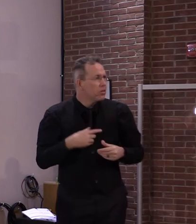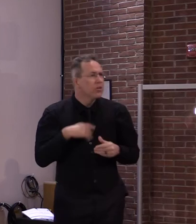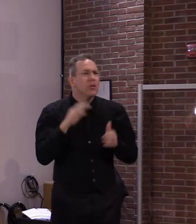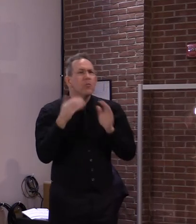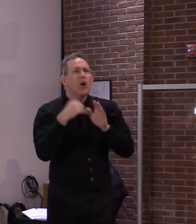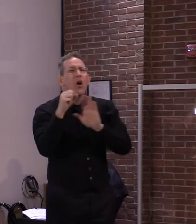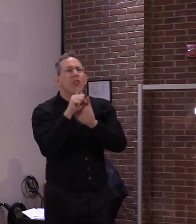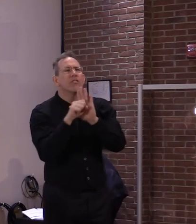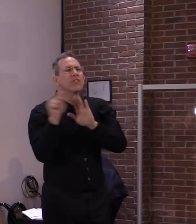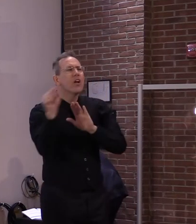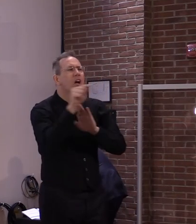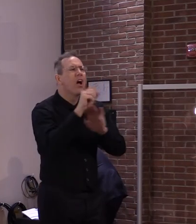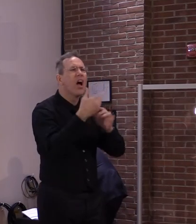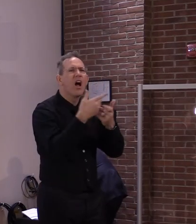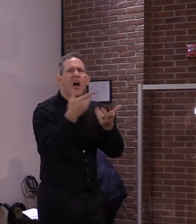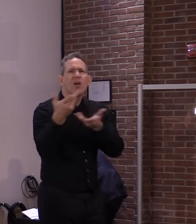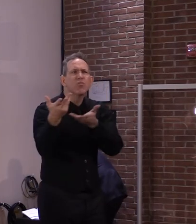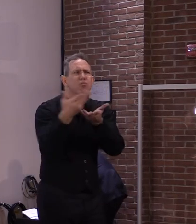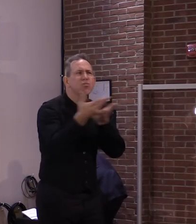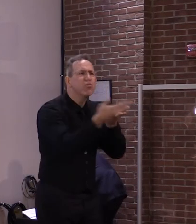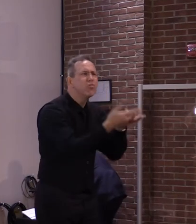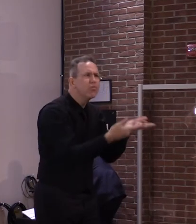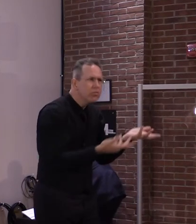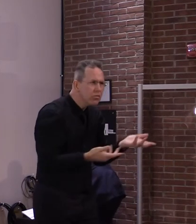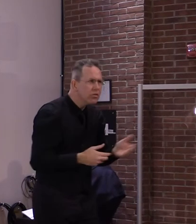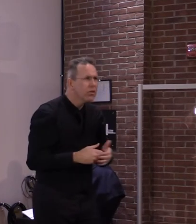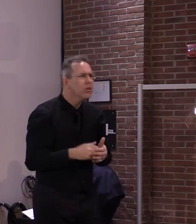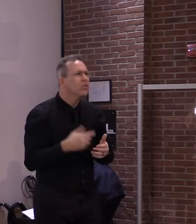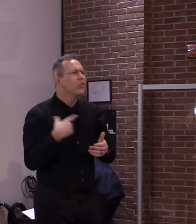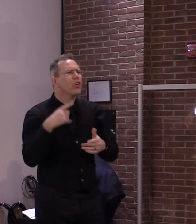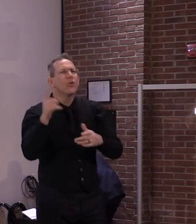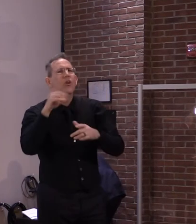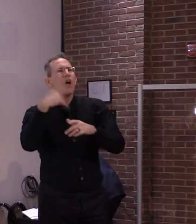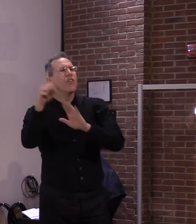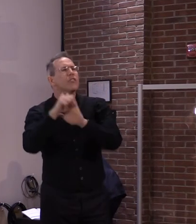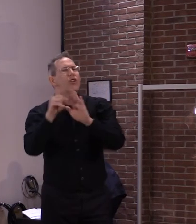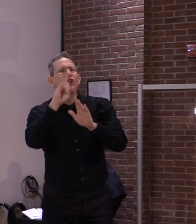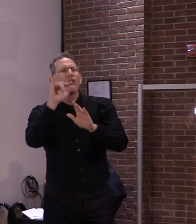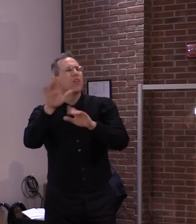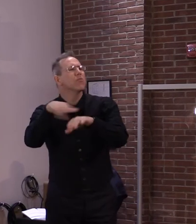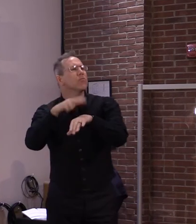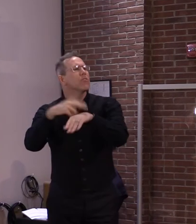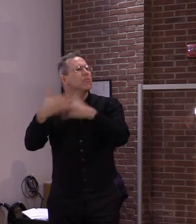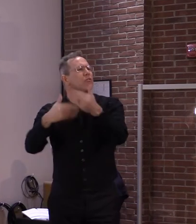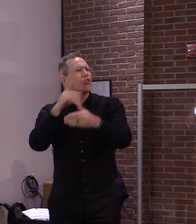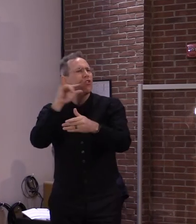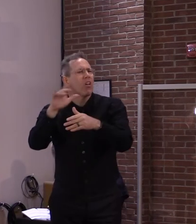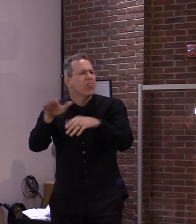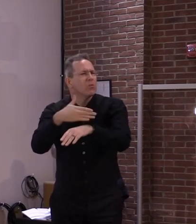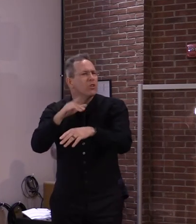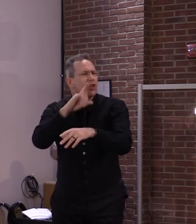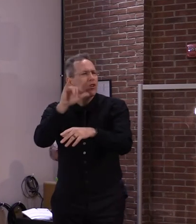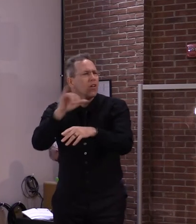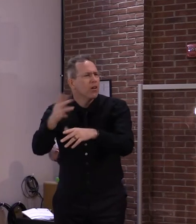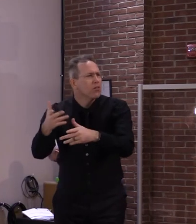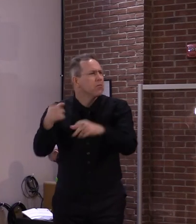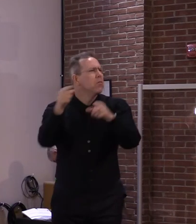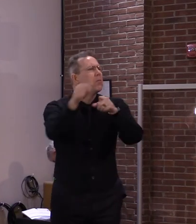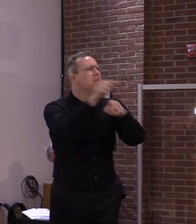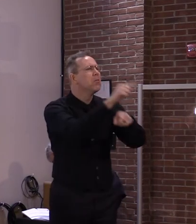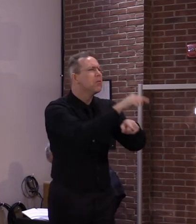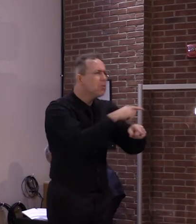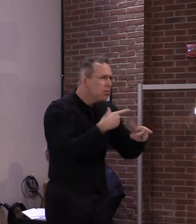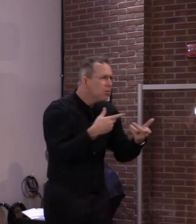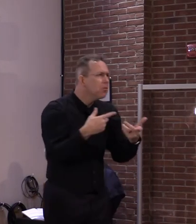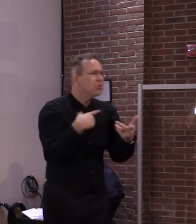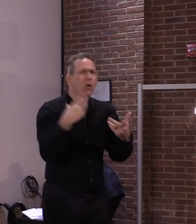and what the conversation looks like at the national level we'll have a few national people in uh on the conversation as well um so the